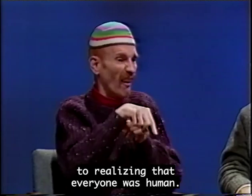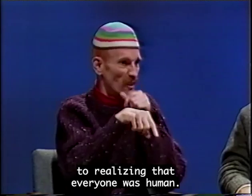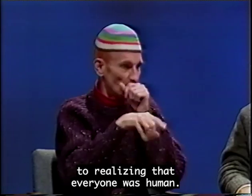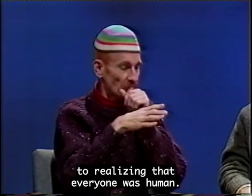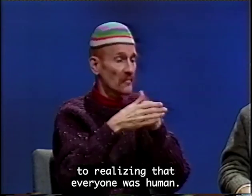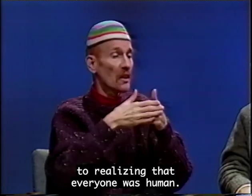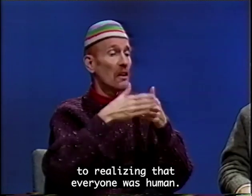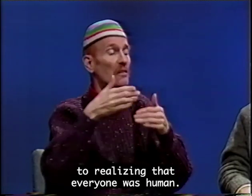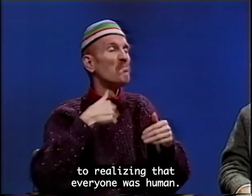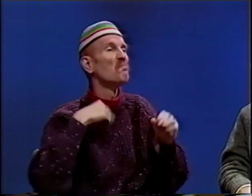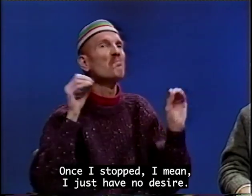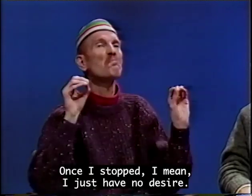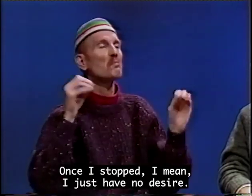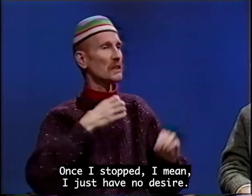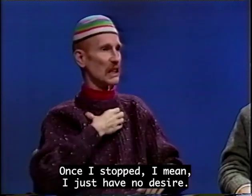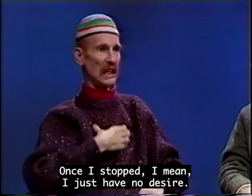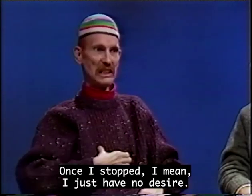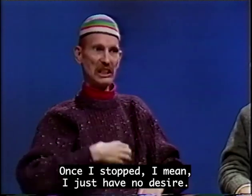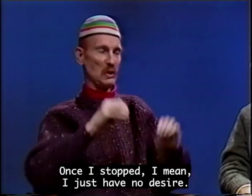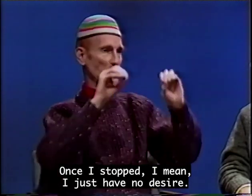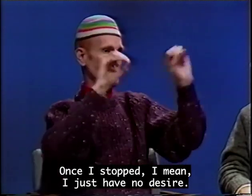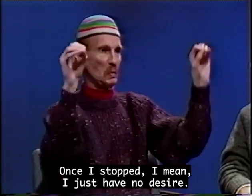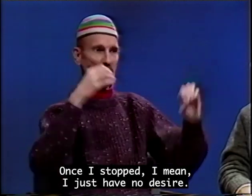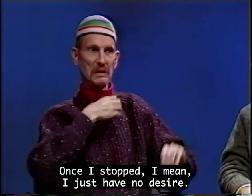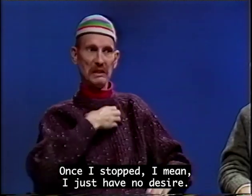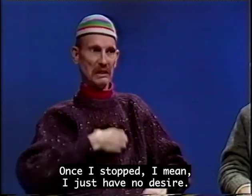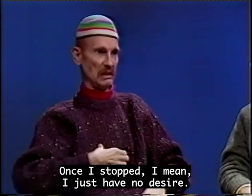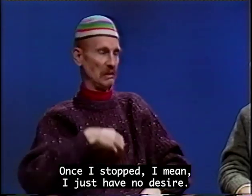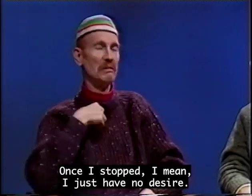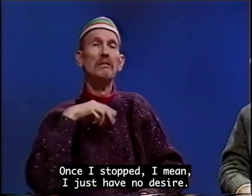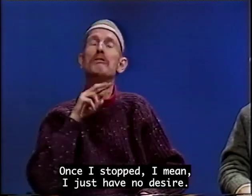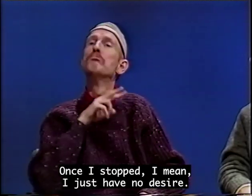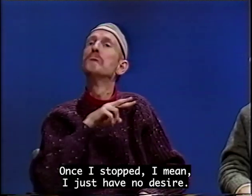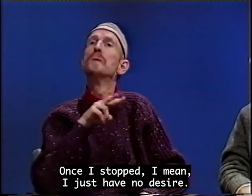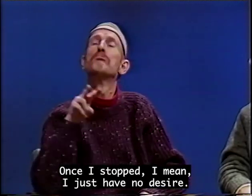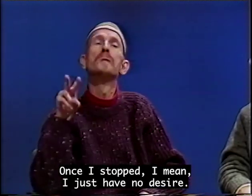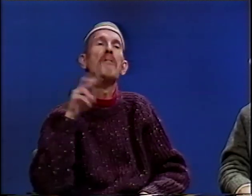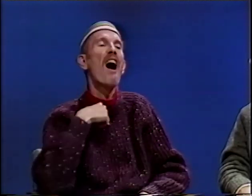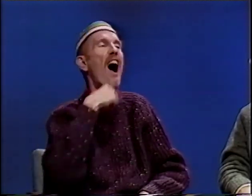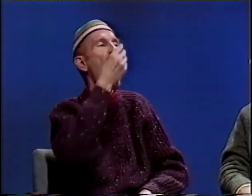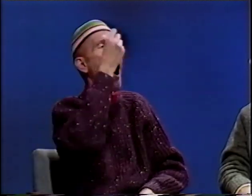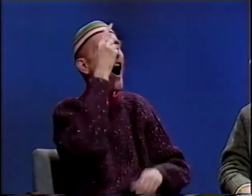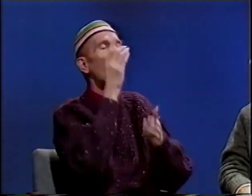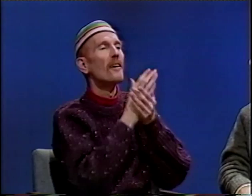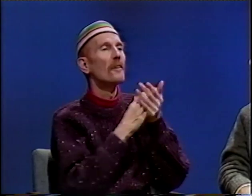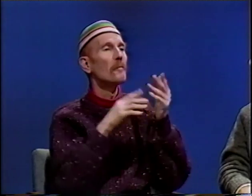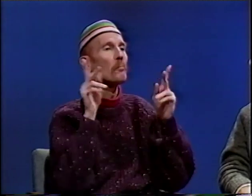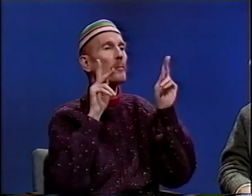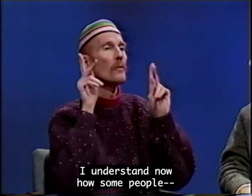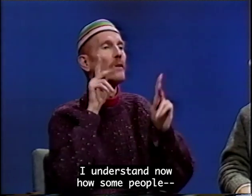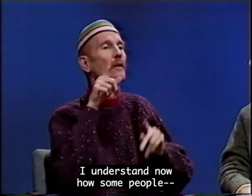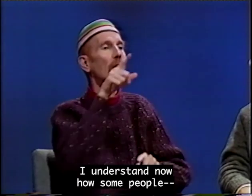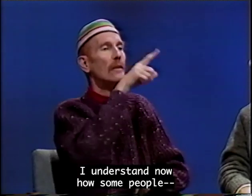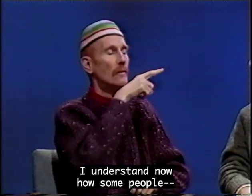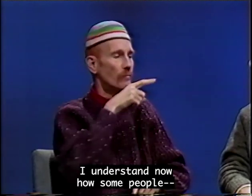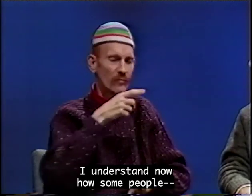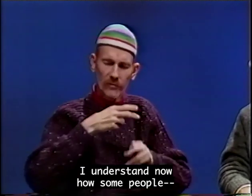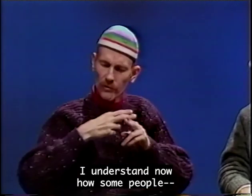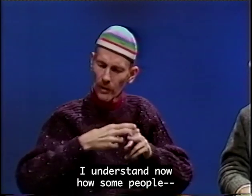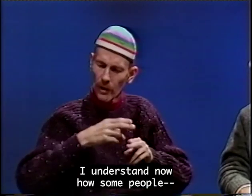human. Once I stopped, I mean, I just have no desire. I understand now